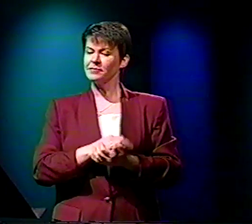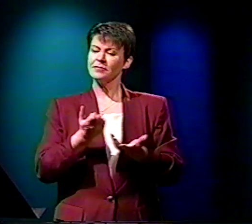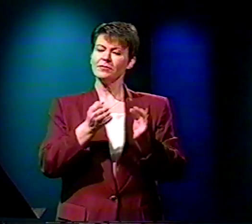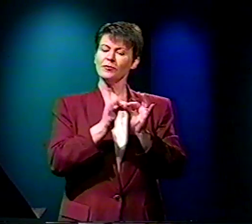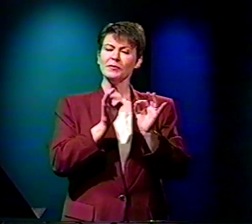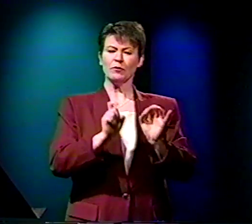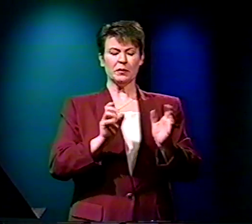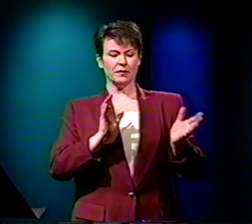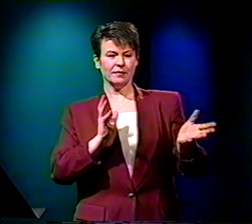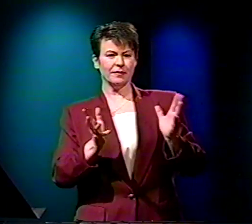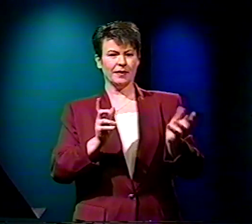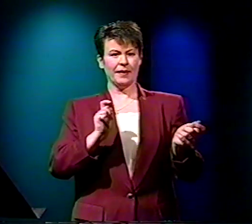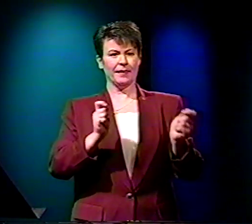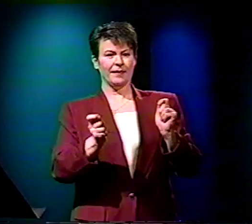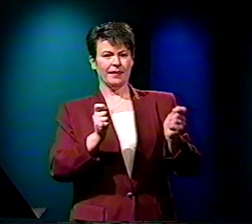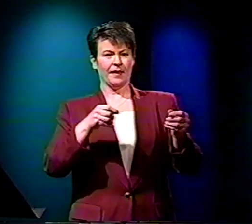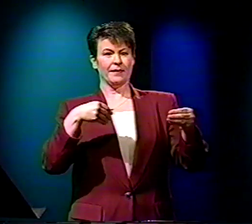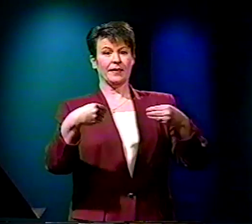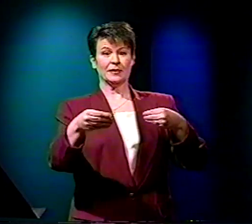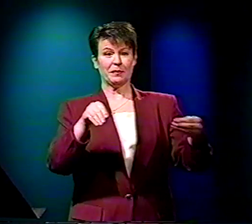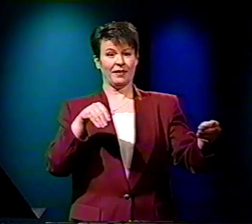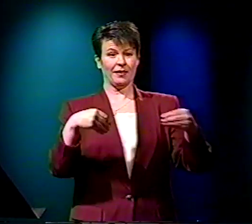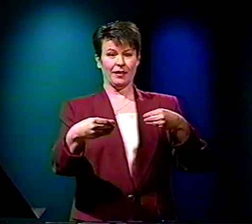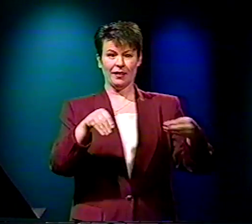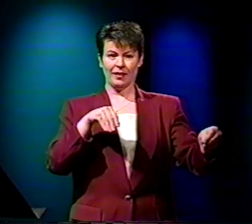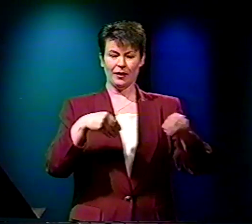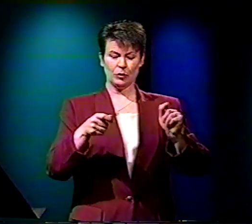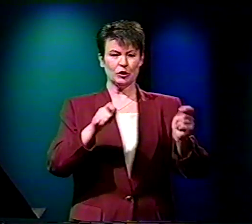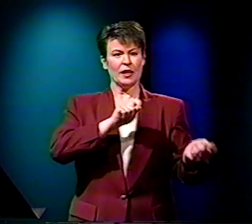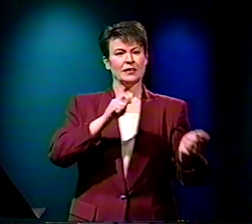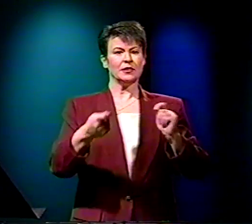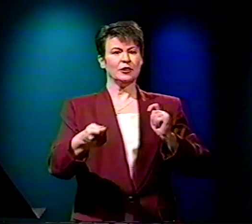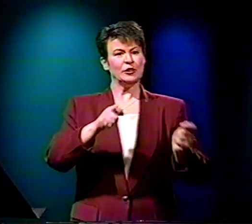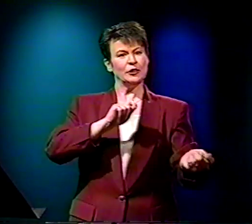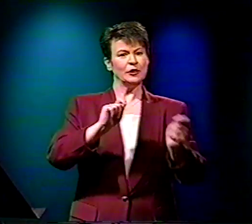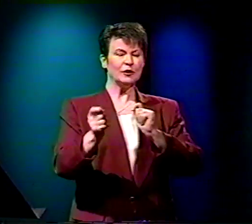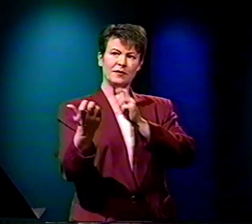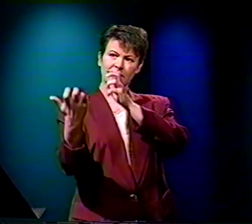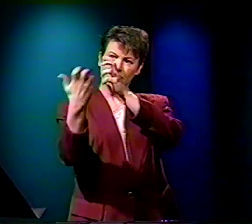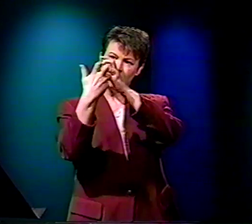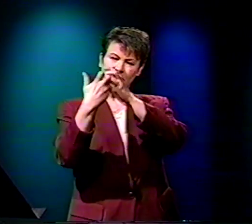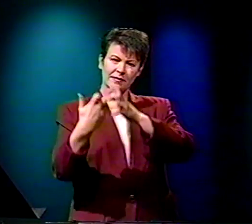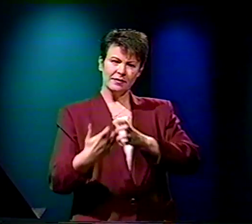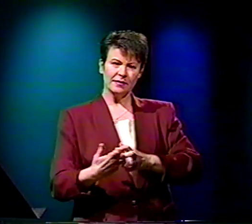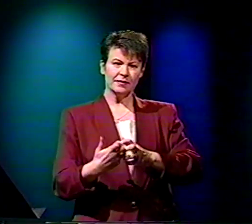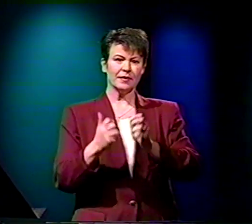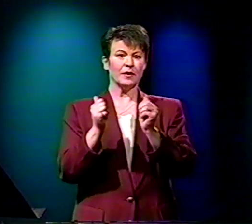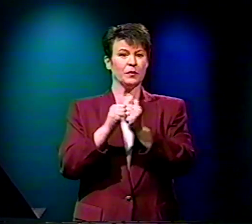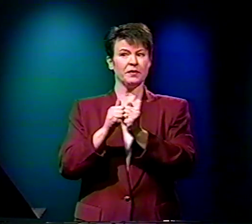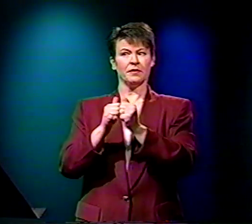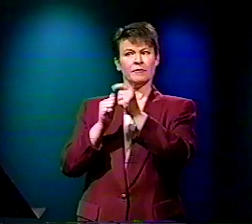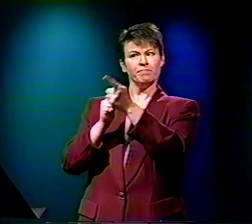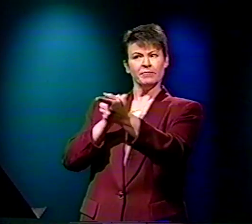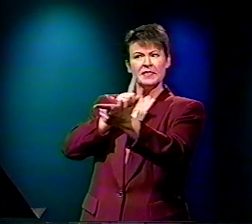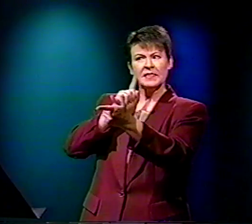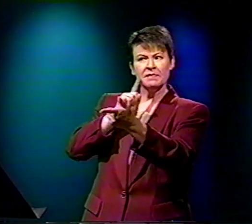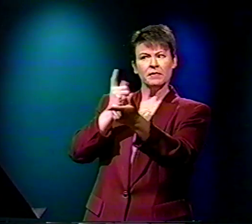interaction. Interpreters need to be adaptable and flexible. They need to be willing to change depending on who the